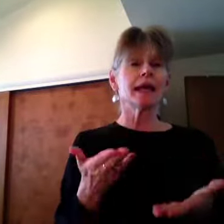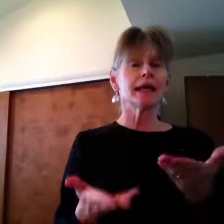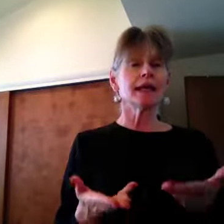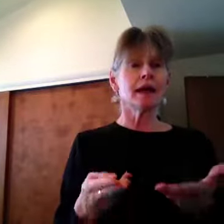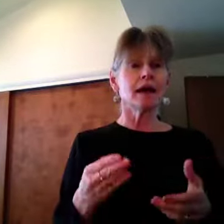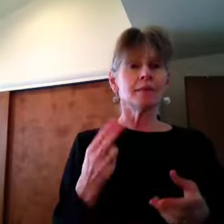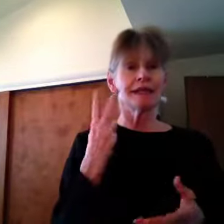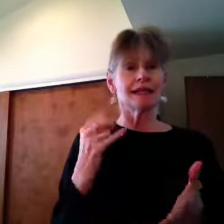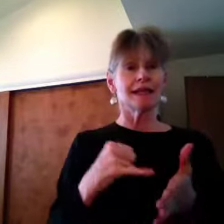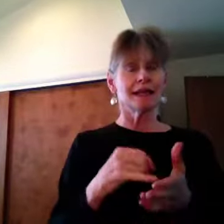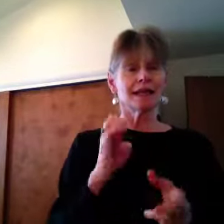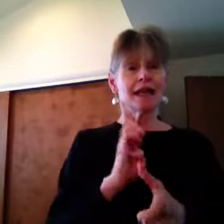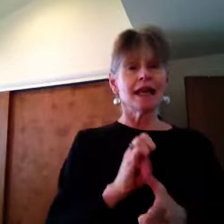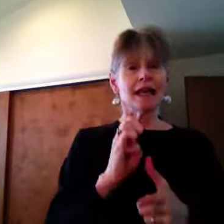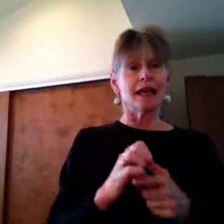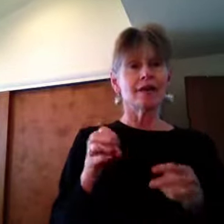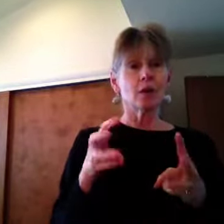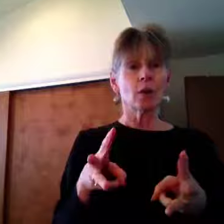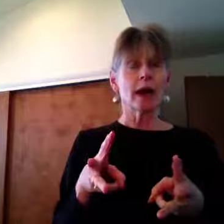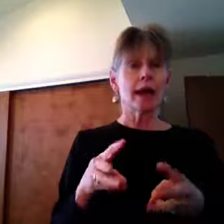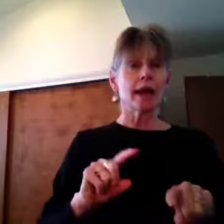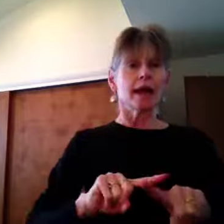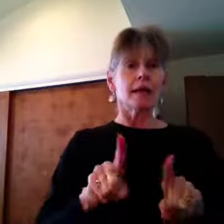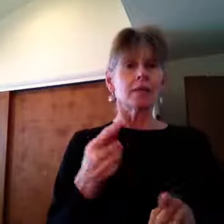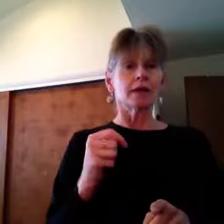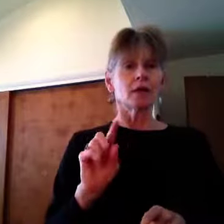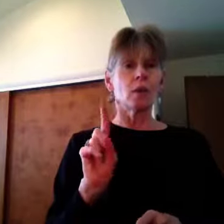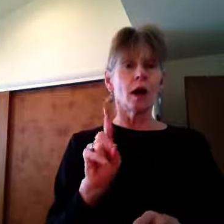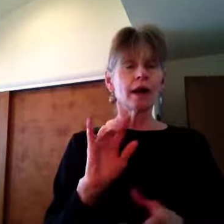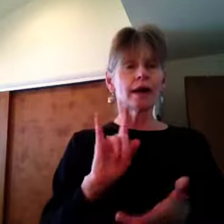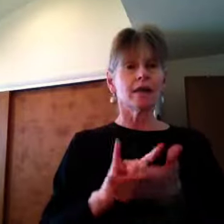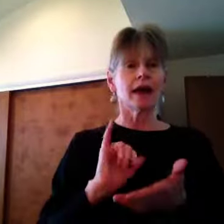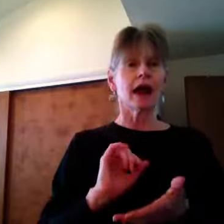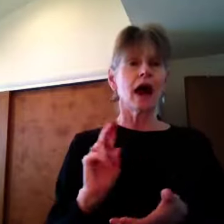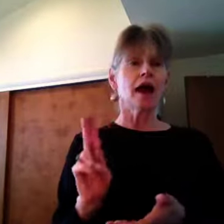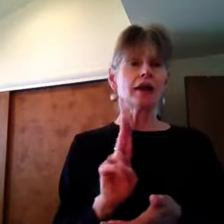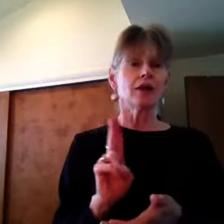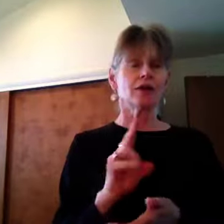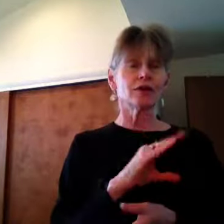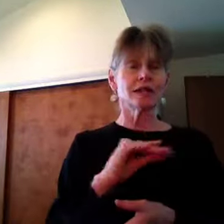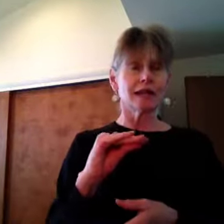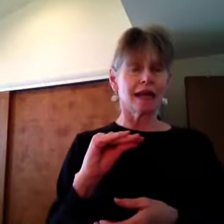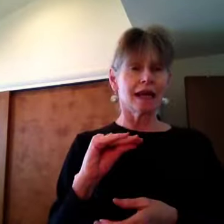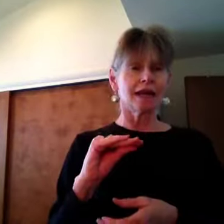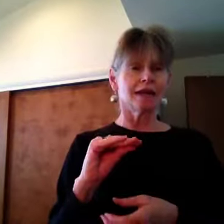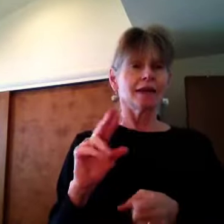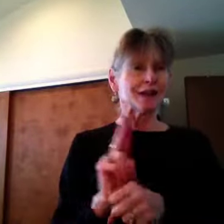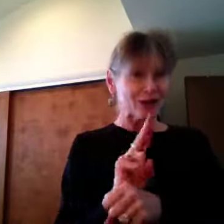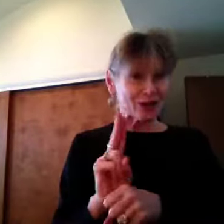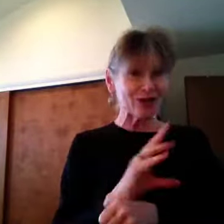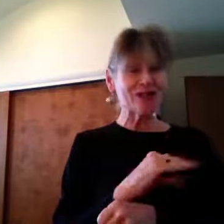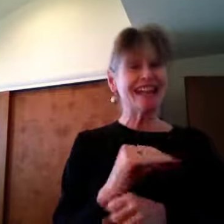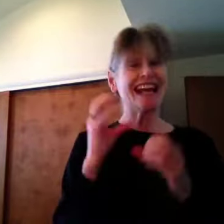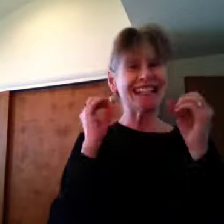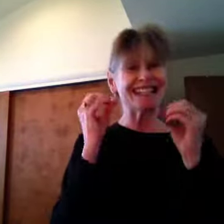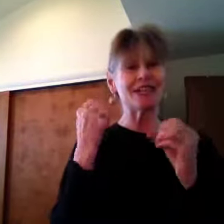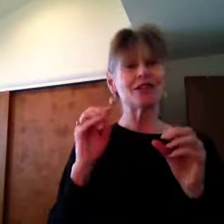may see it either way, but the one that I use and teach